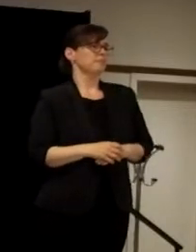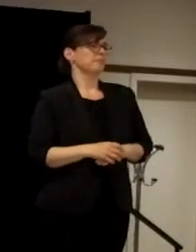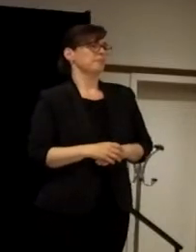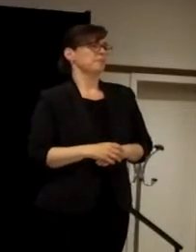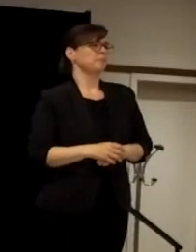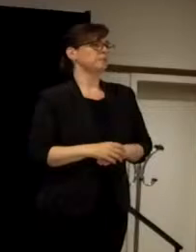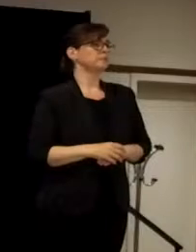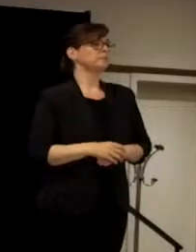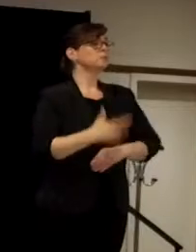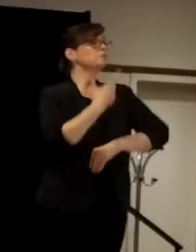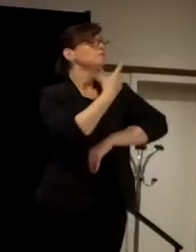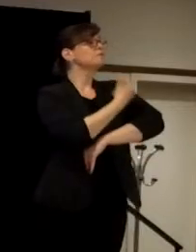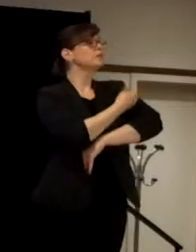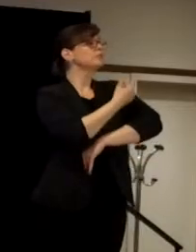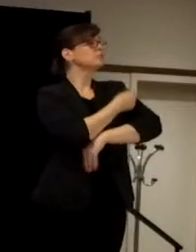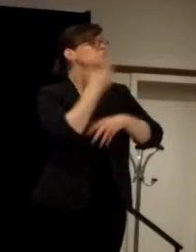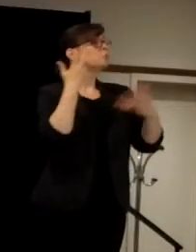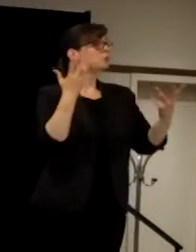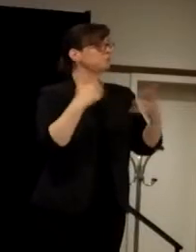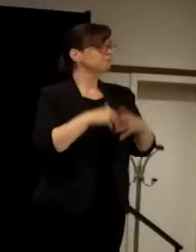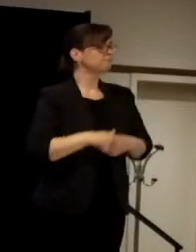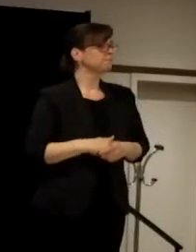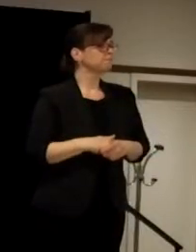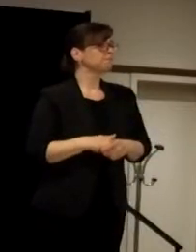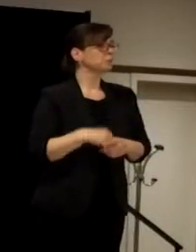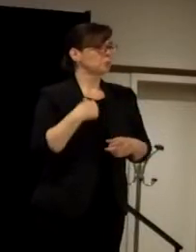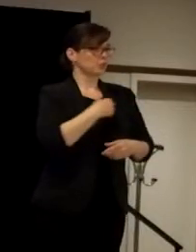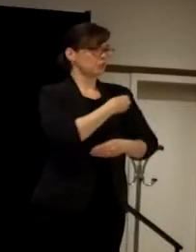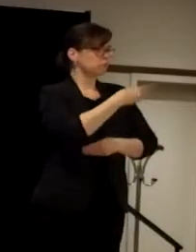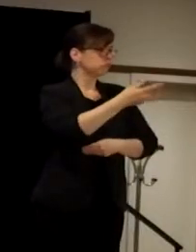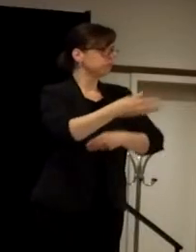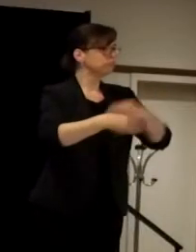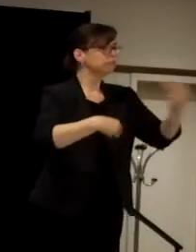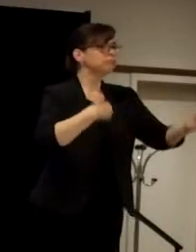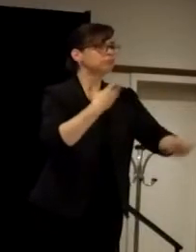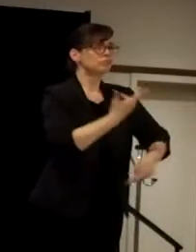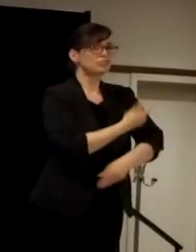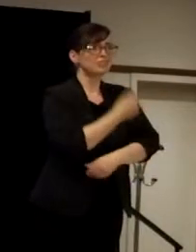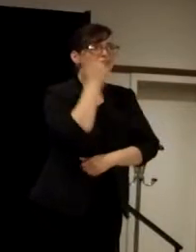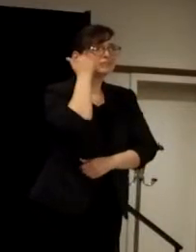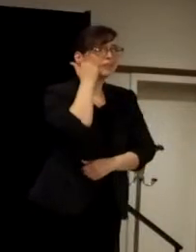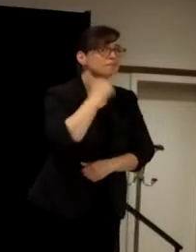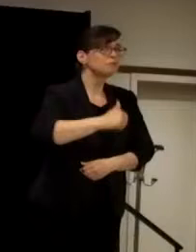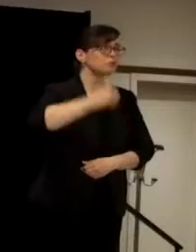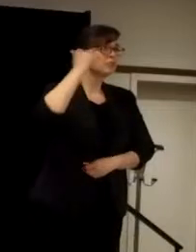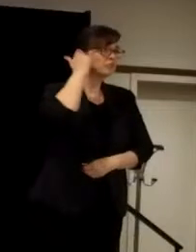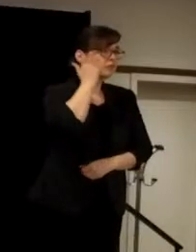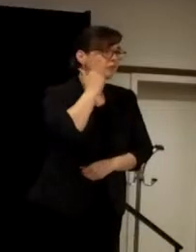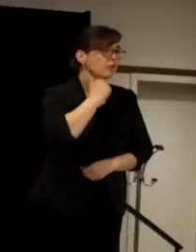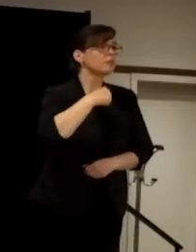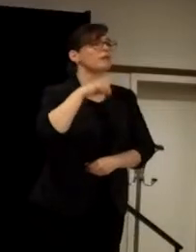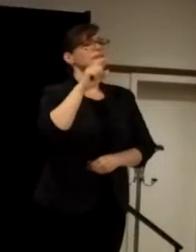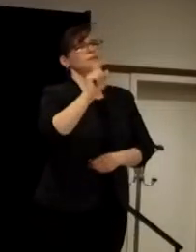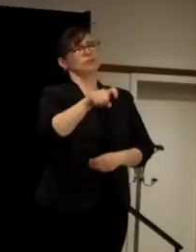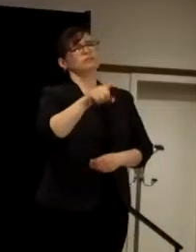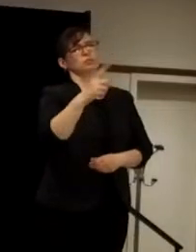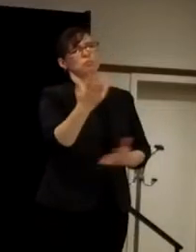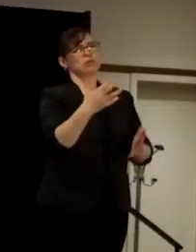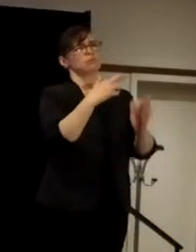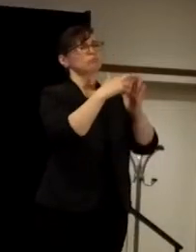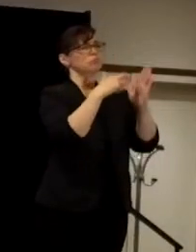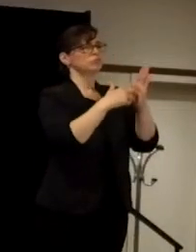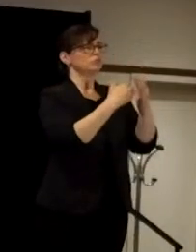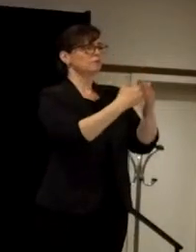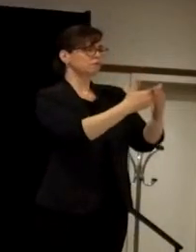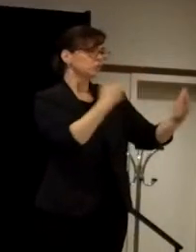as everybody, so you give out shots every day, and then you need to go register these shots into a state system